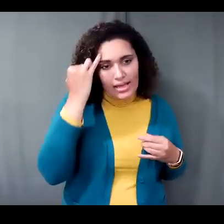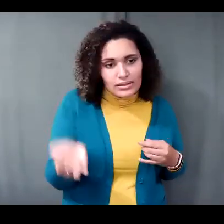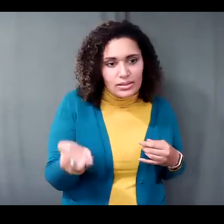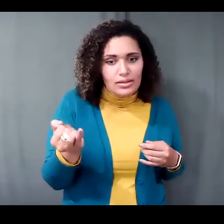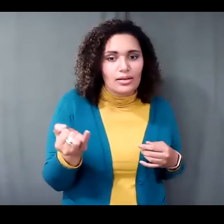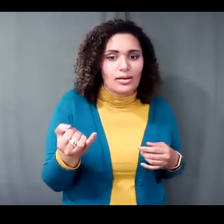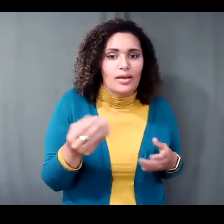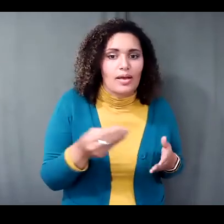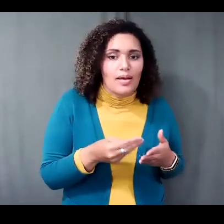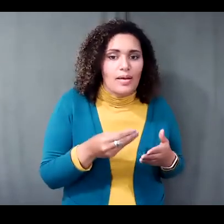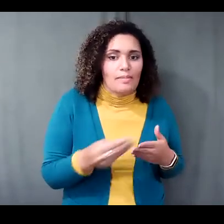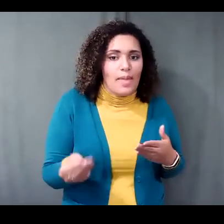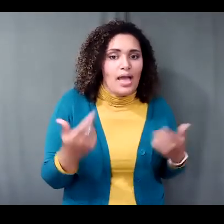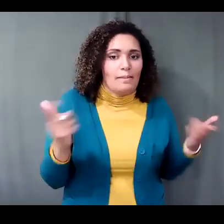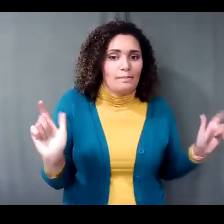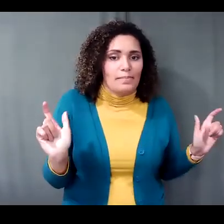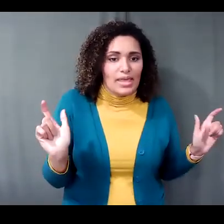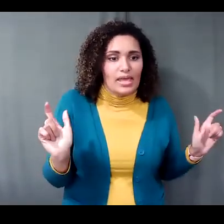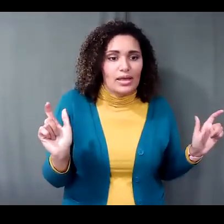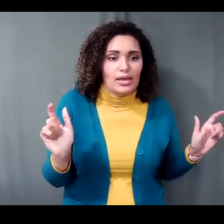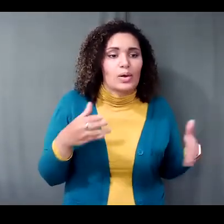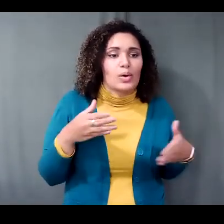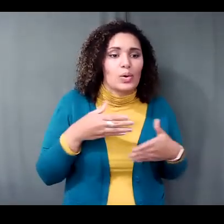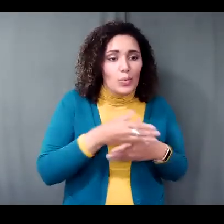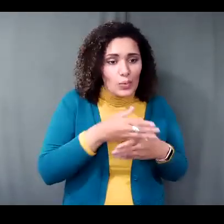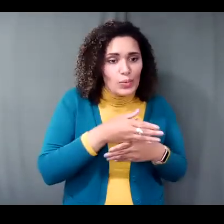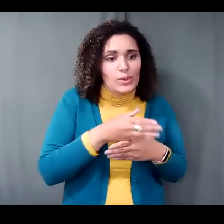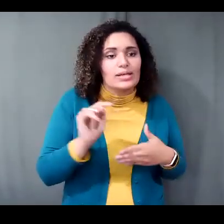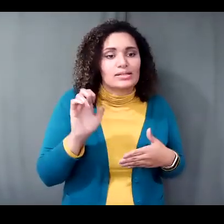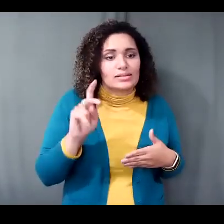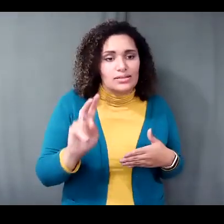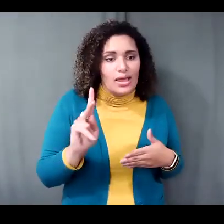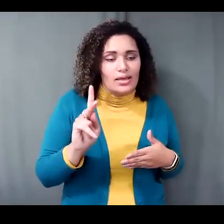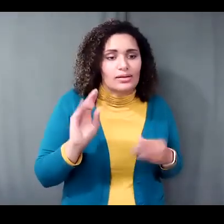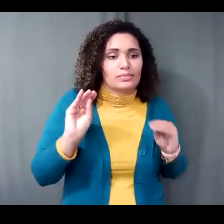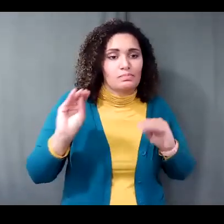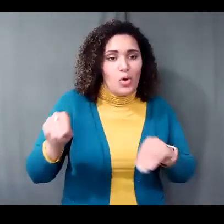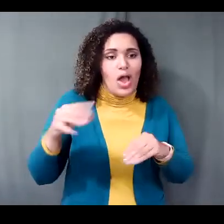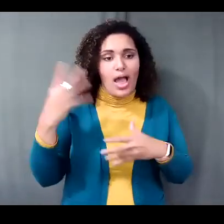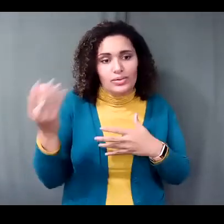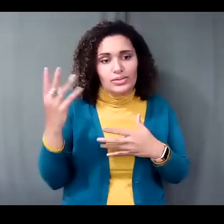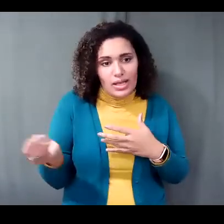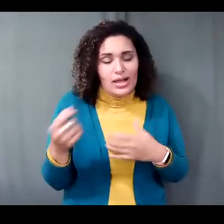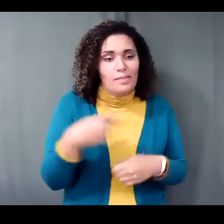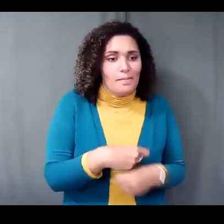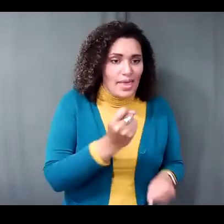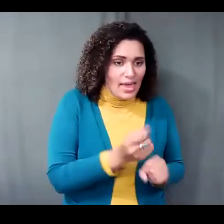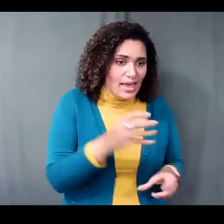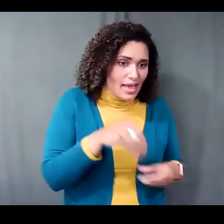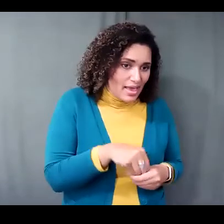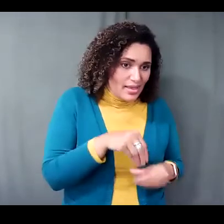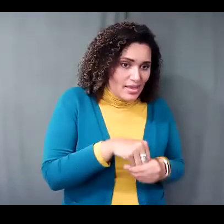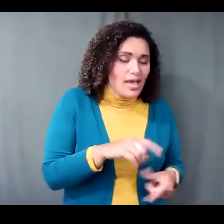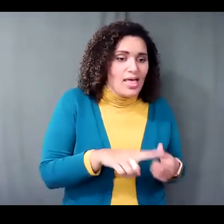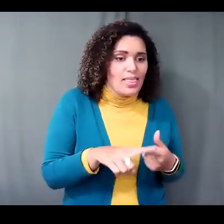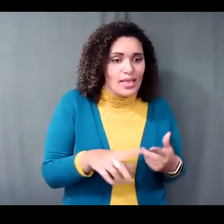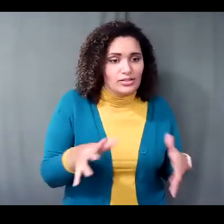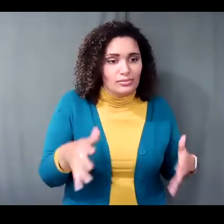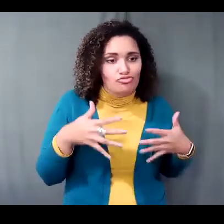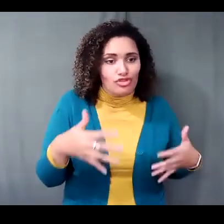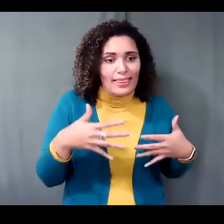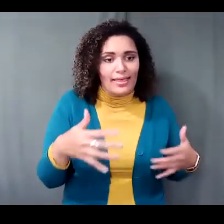nutty, and even sometimes some kind of bread, some kind of raisin, like that kind of a little bit of different flavor profile. Yeah. And that